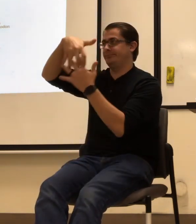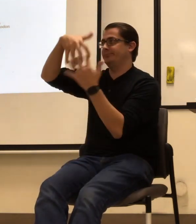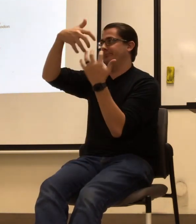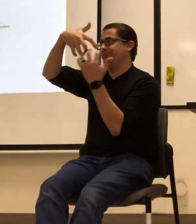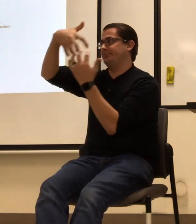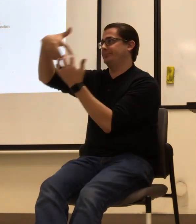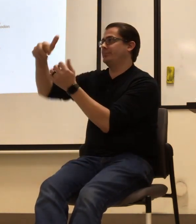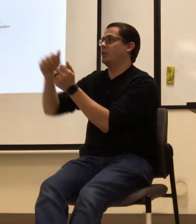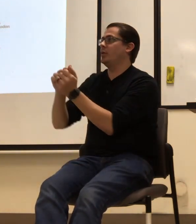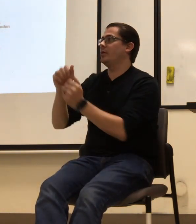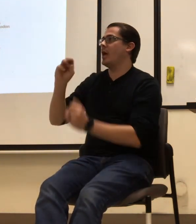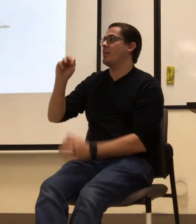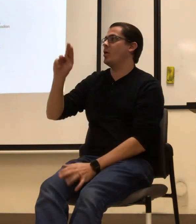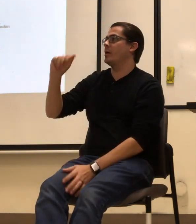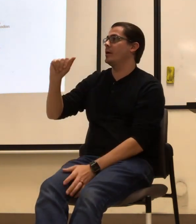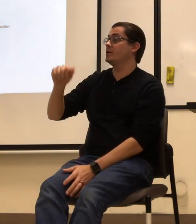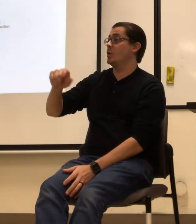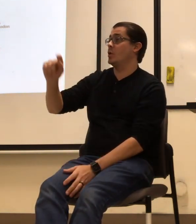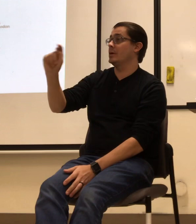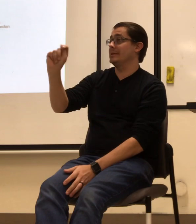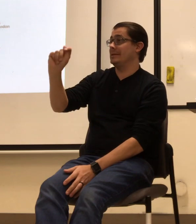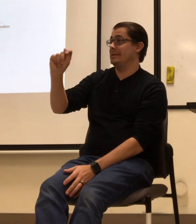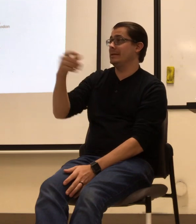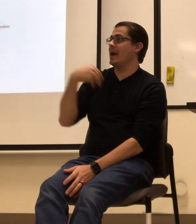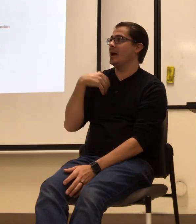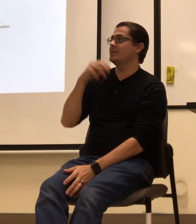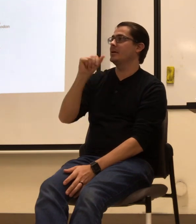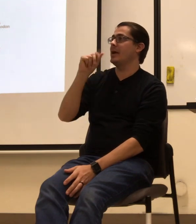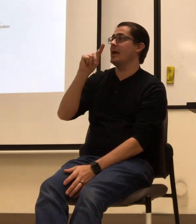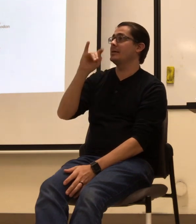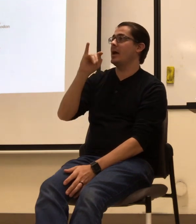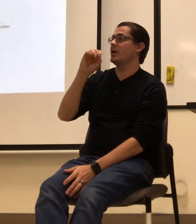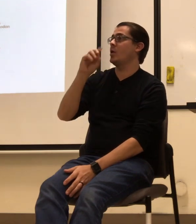Okay, so the tRNA has the anticodon.